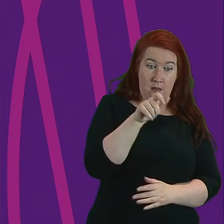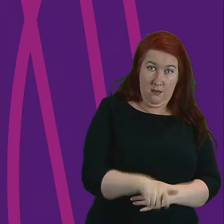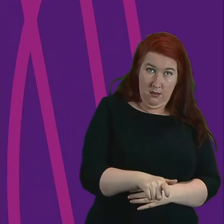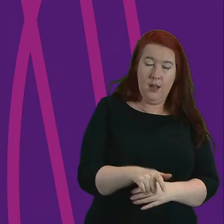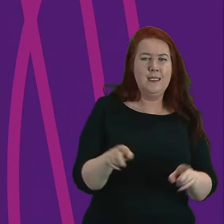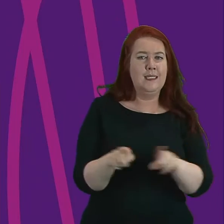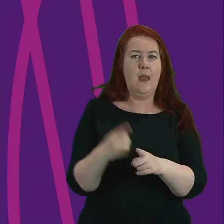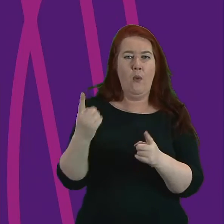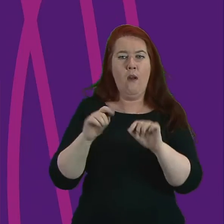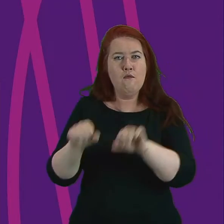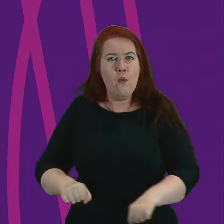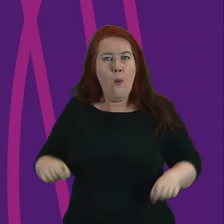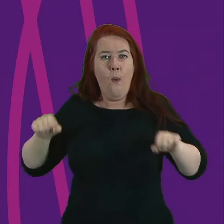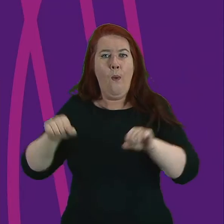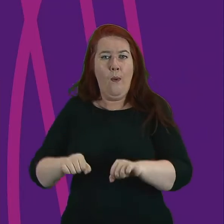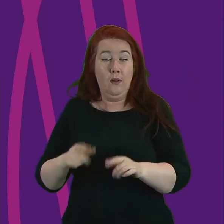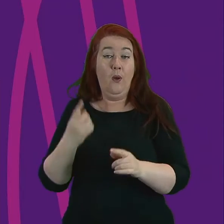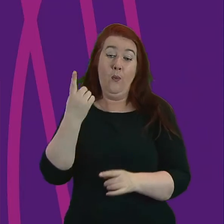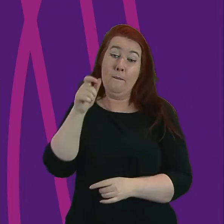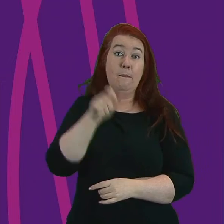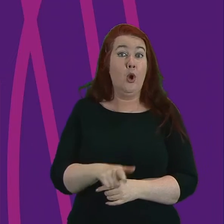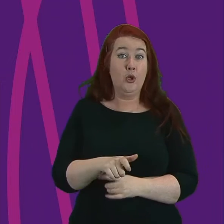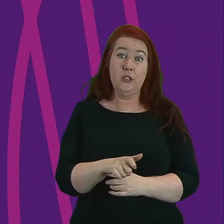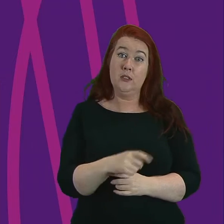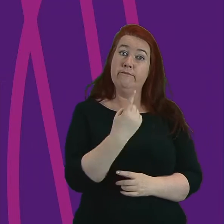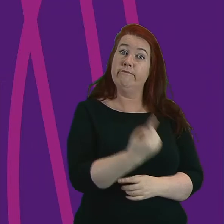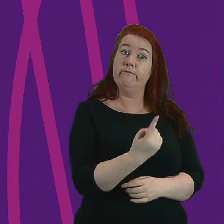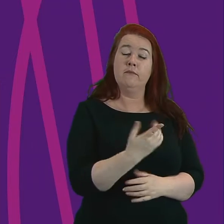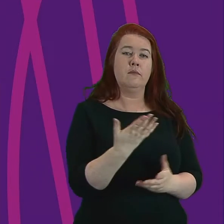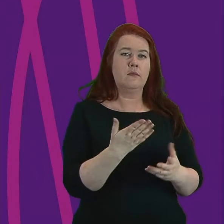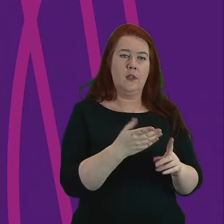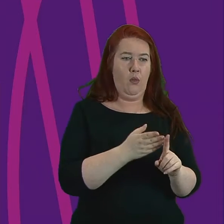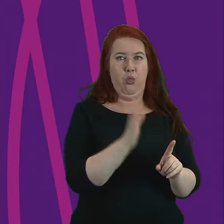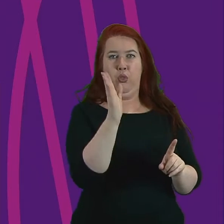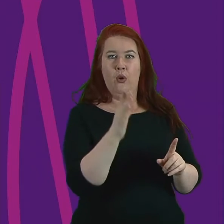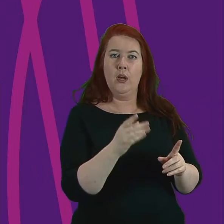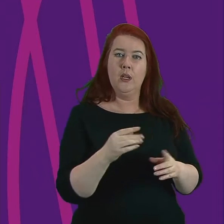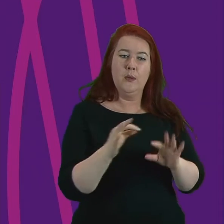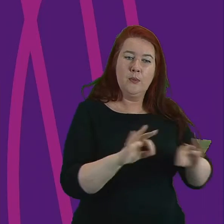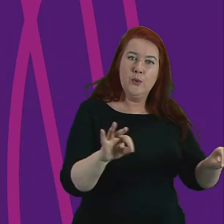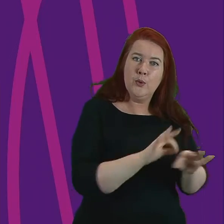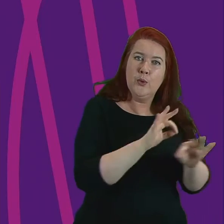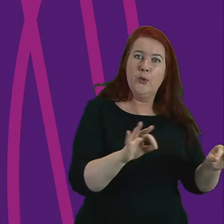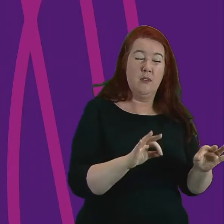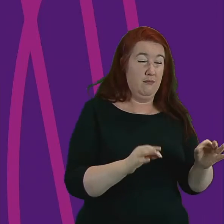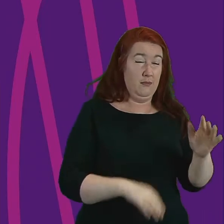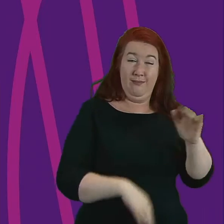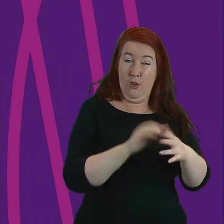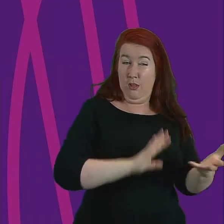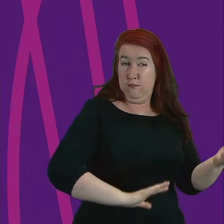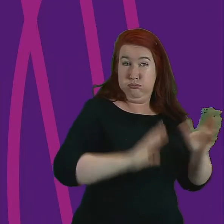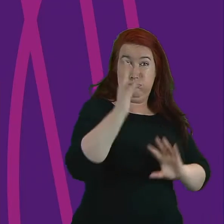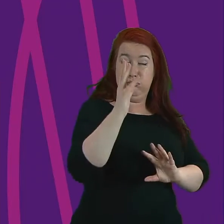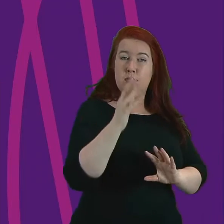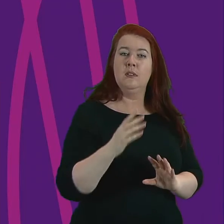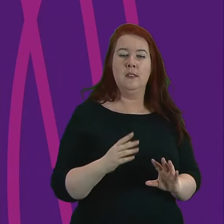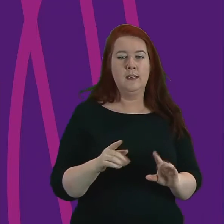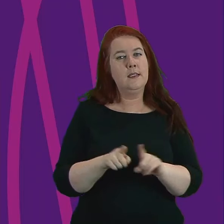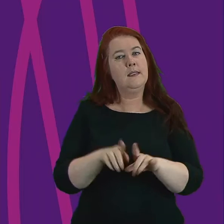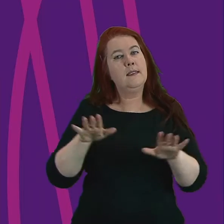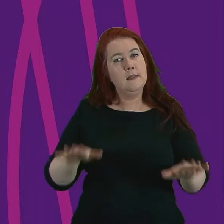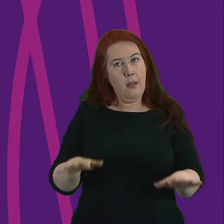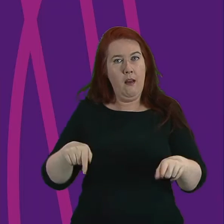one fellow is in an orchestra and he was playing out a tune or playing at a different tempo, the whole piece would be ruined. That's the